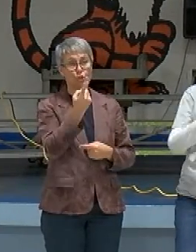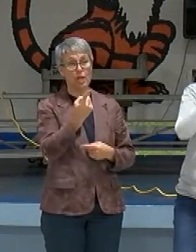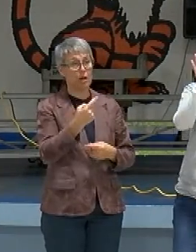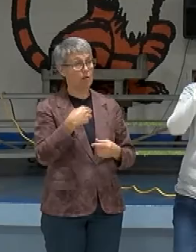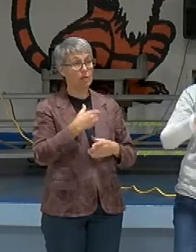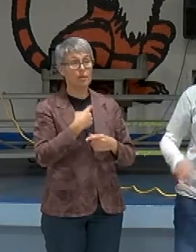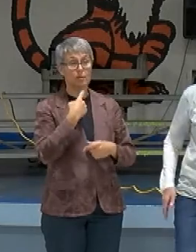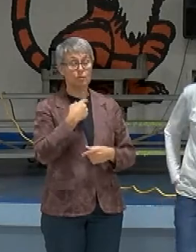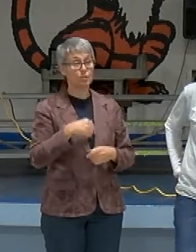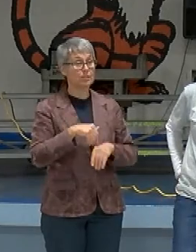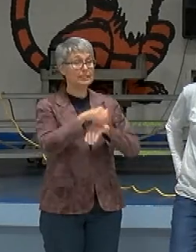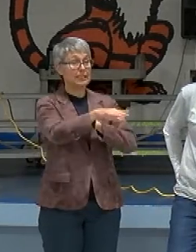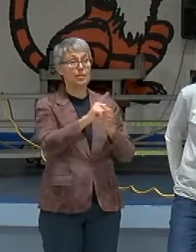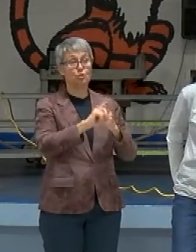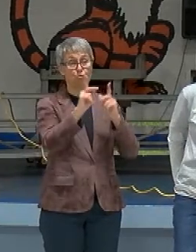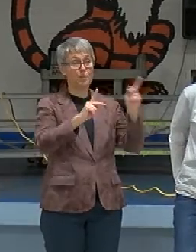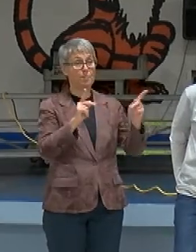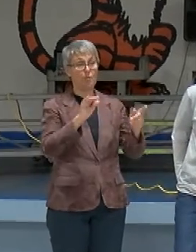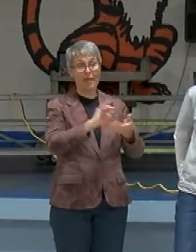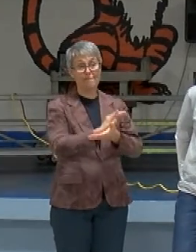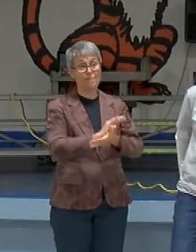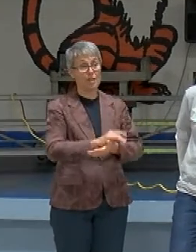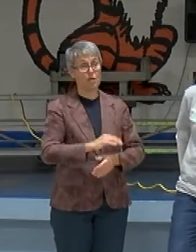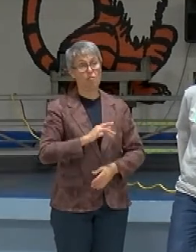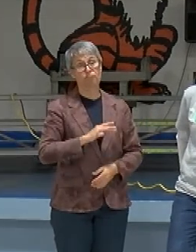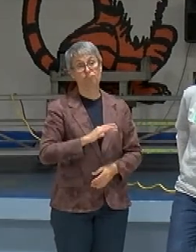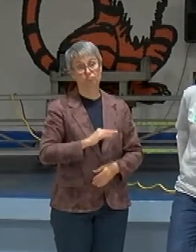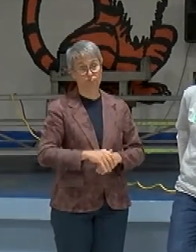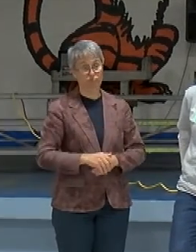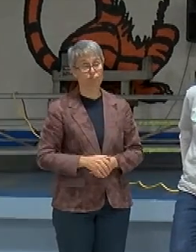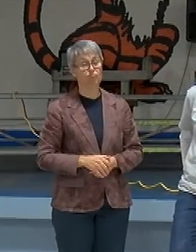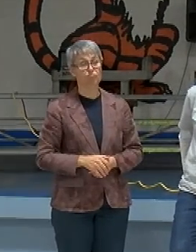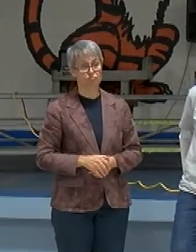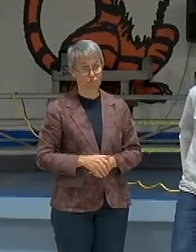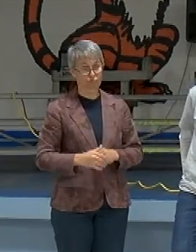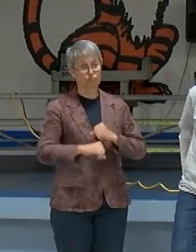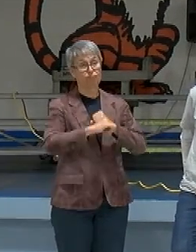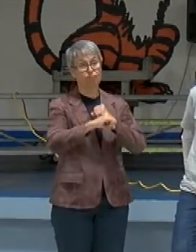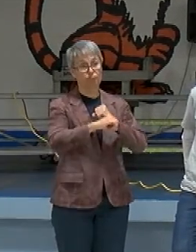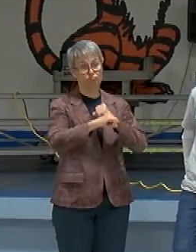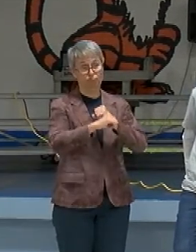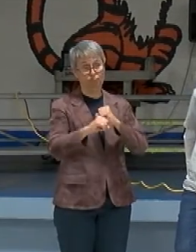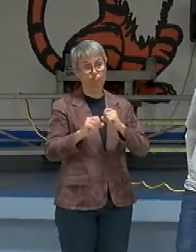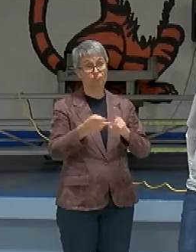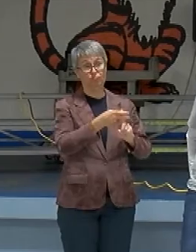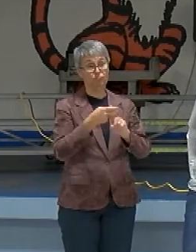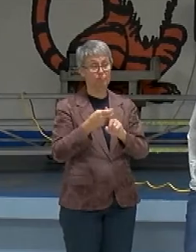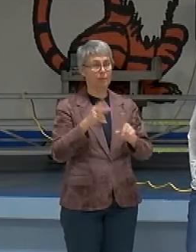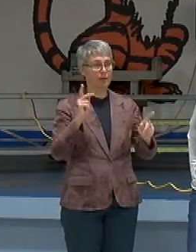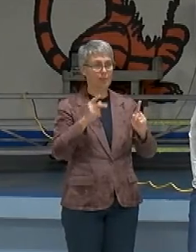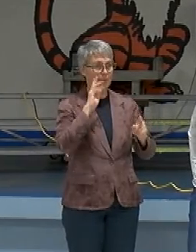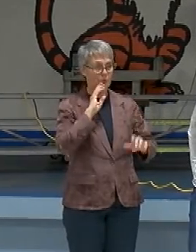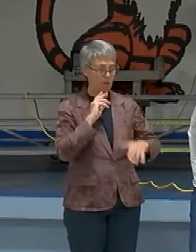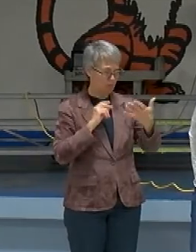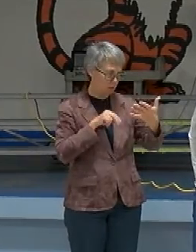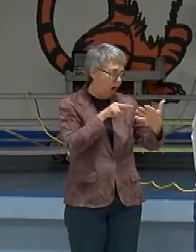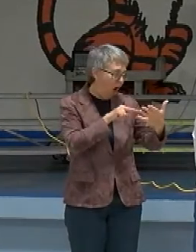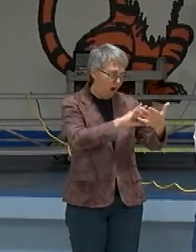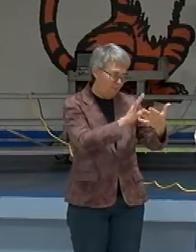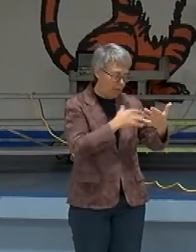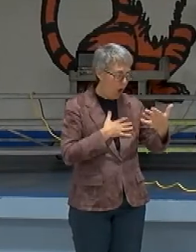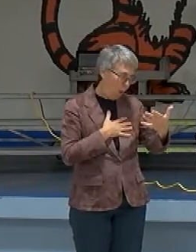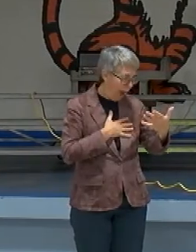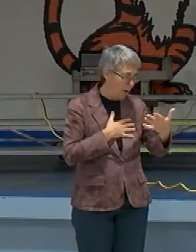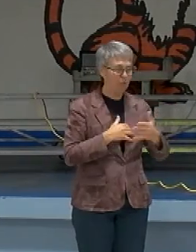Just send a link to the video, and it's a great way to tell others. Because people love to pull up their phones and watch